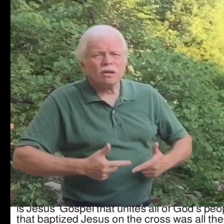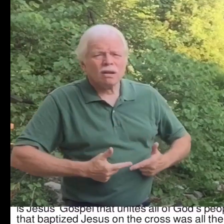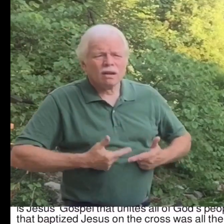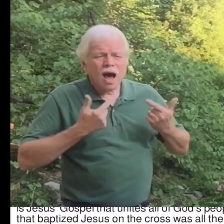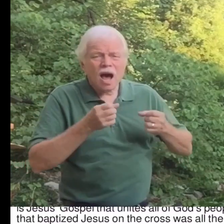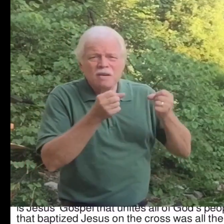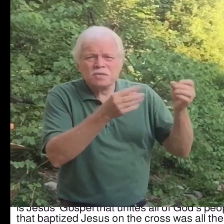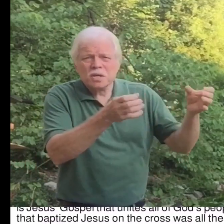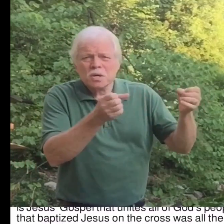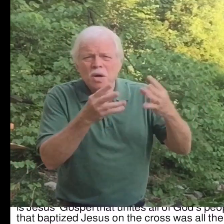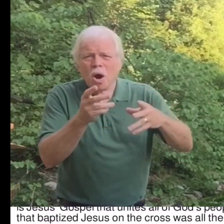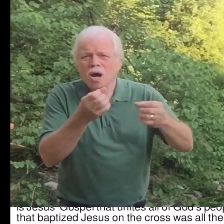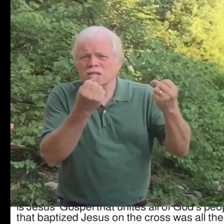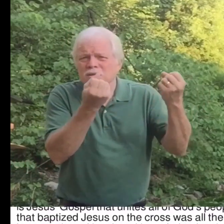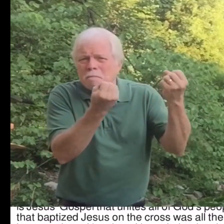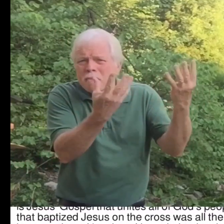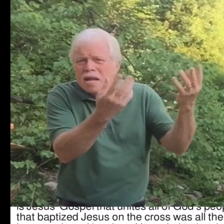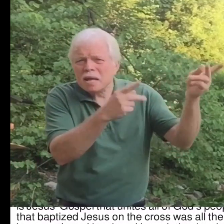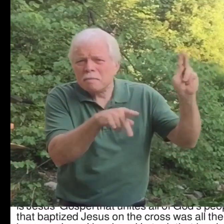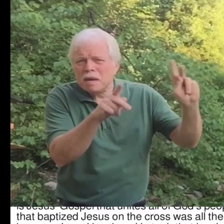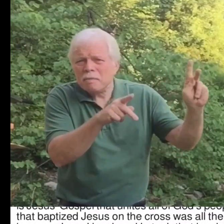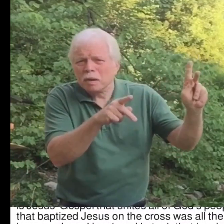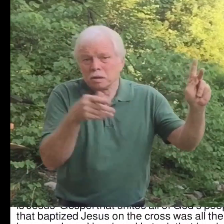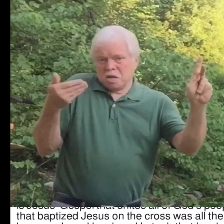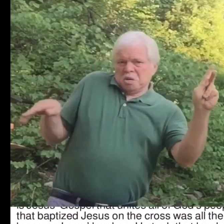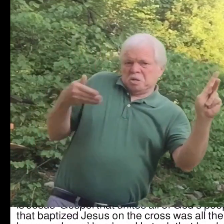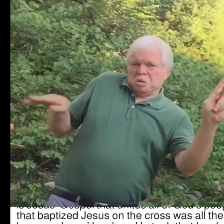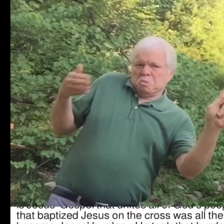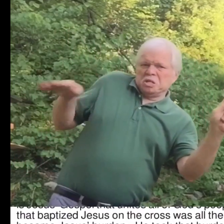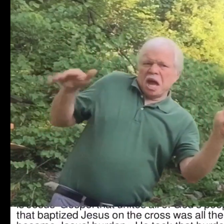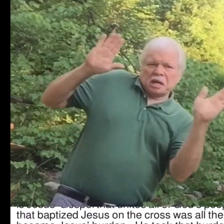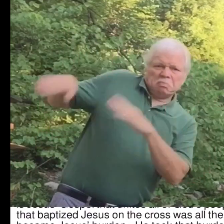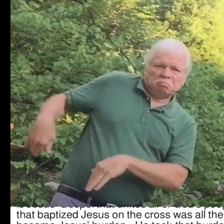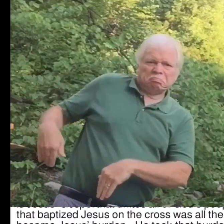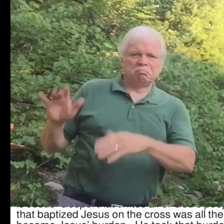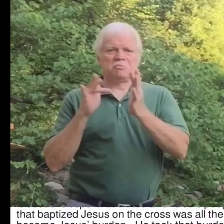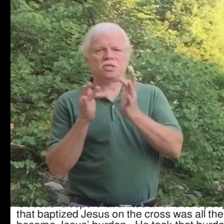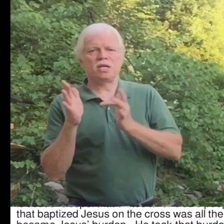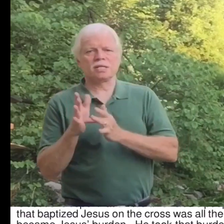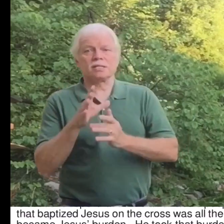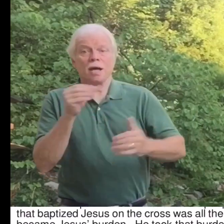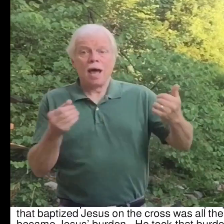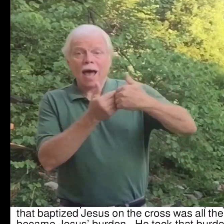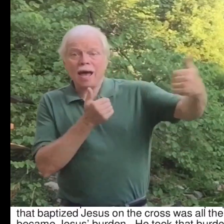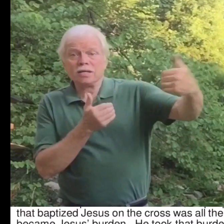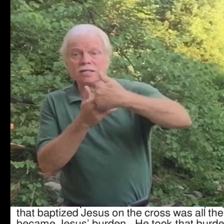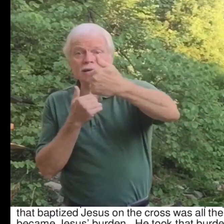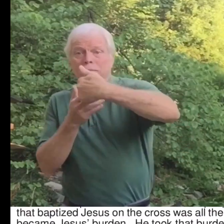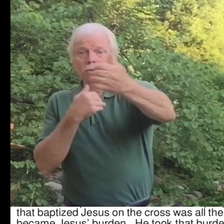Evil lives cause many people to reject Jesus and to